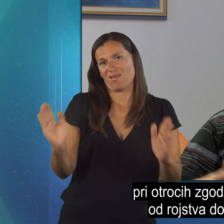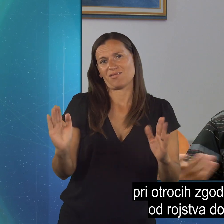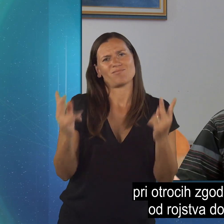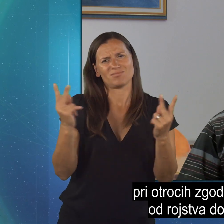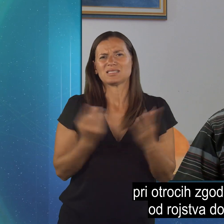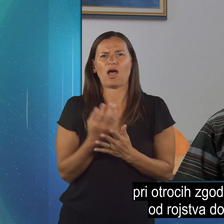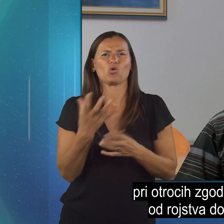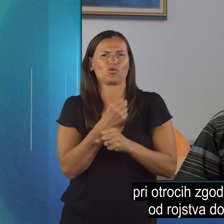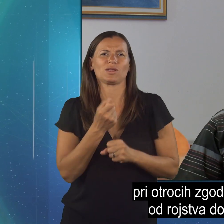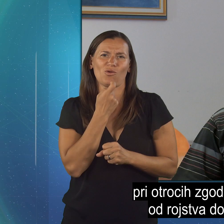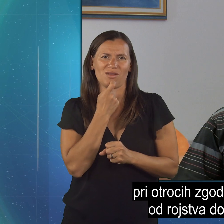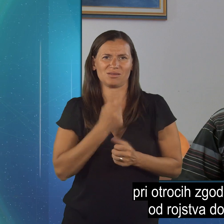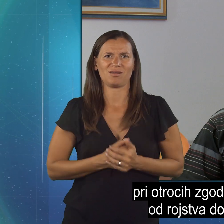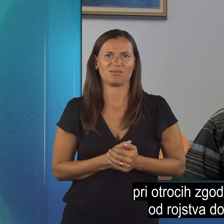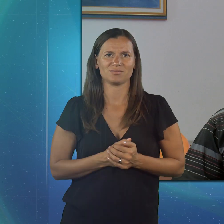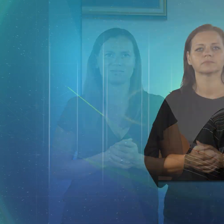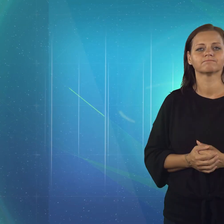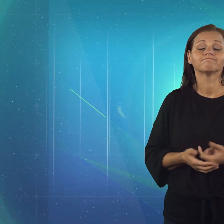birth and 2 years.